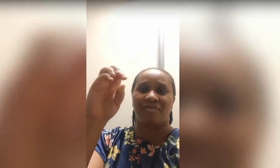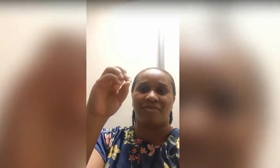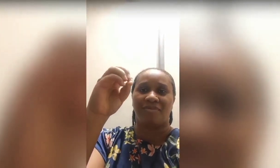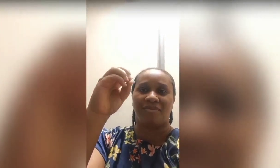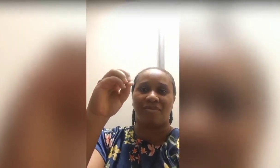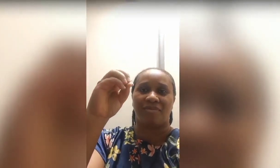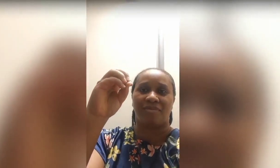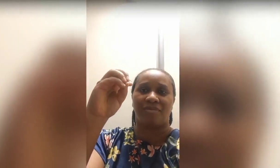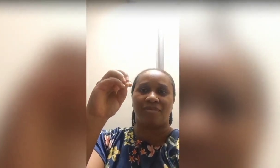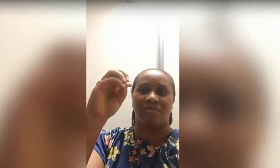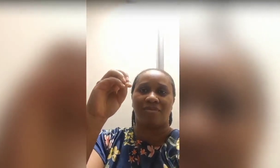P,